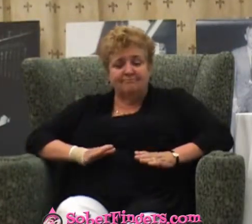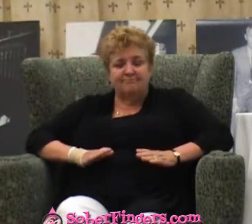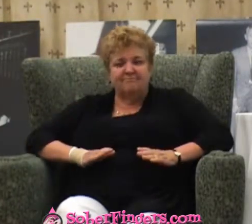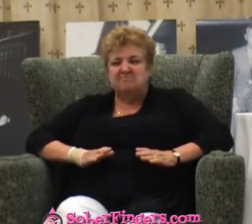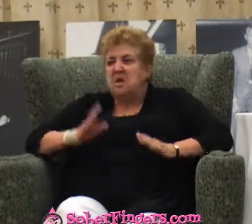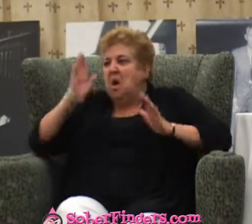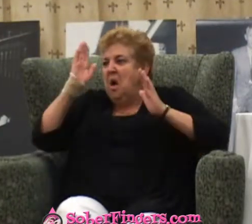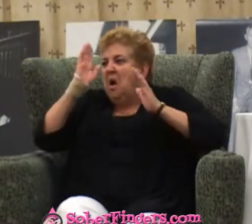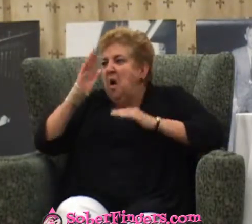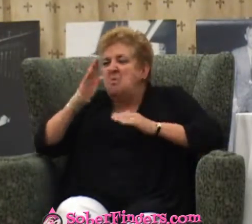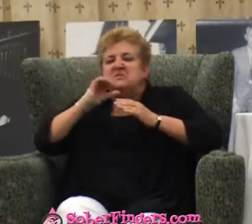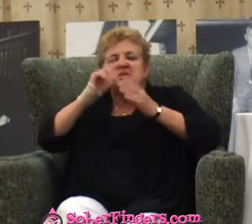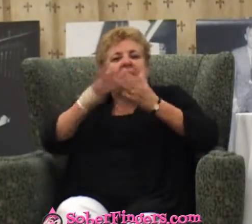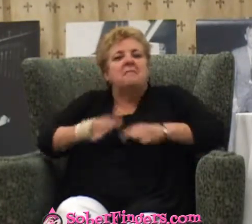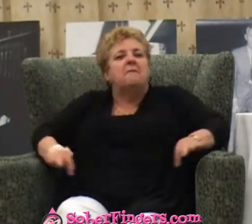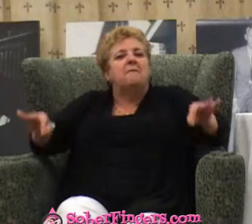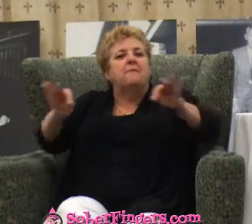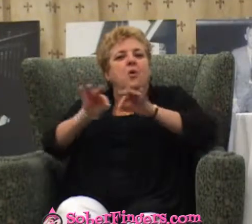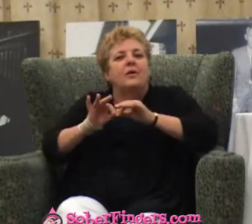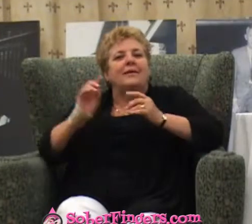like me until I burn my life to the ground.